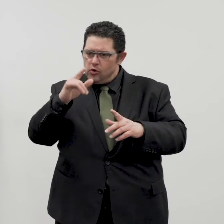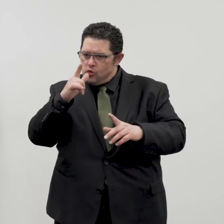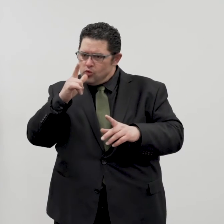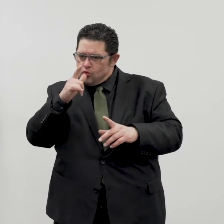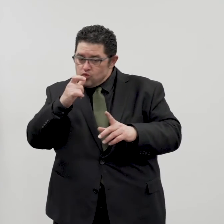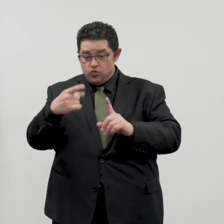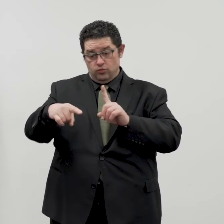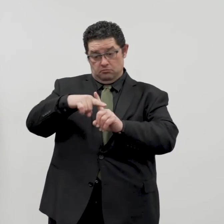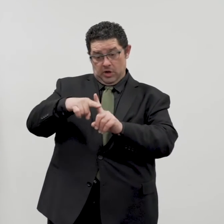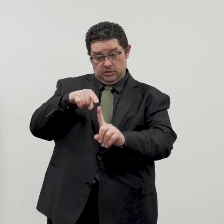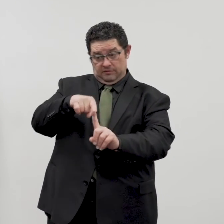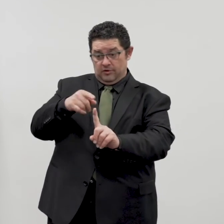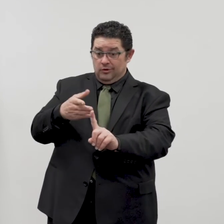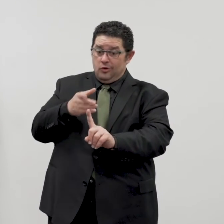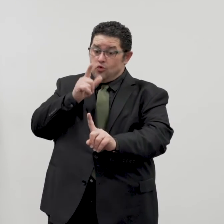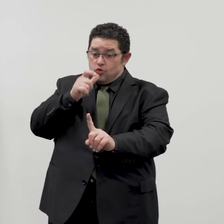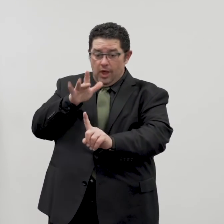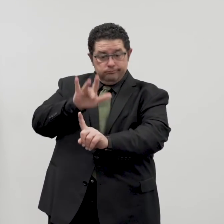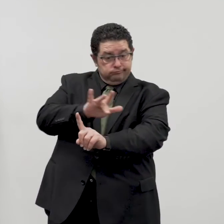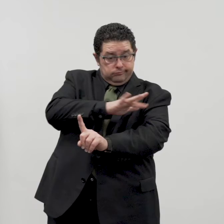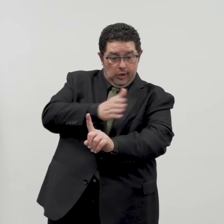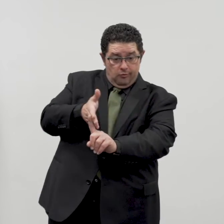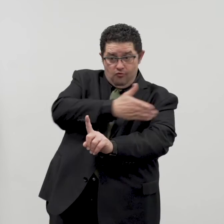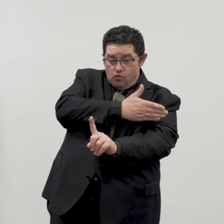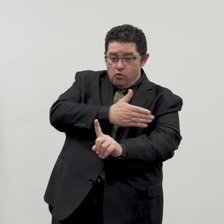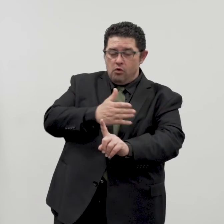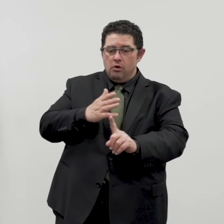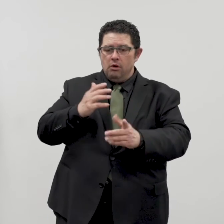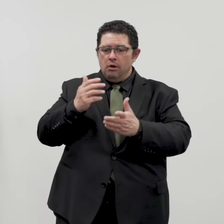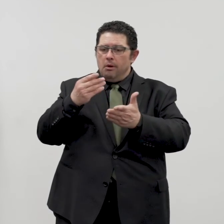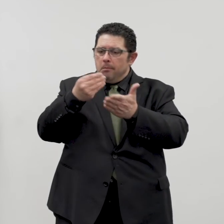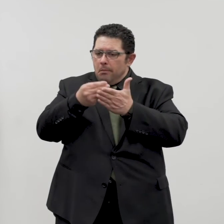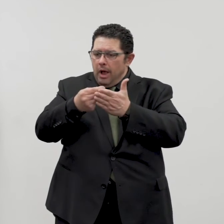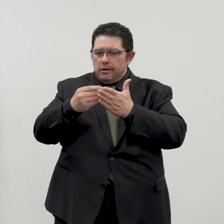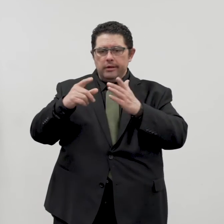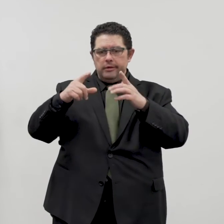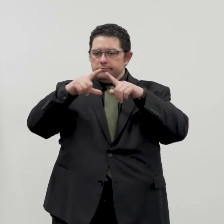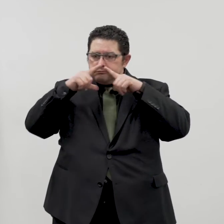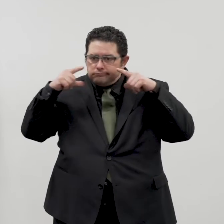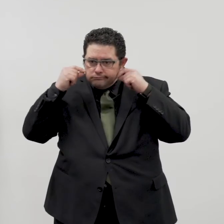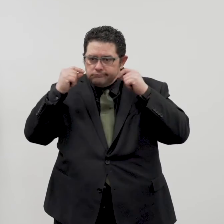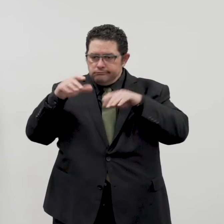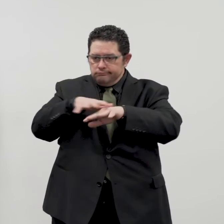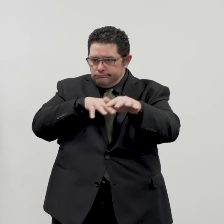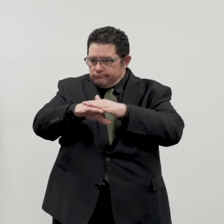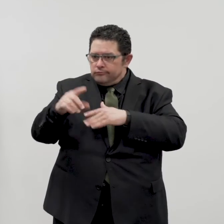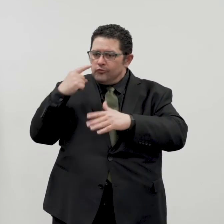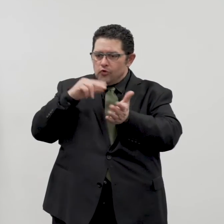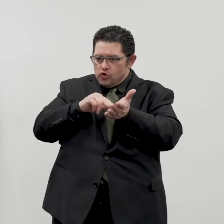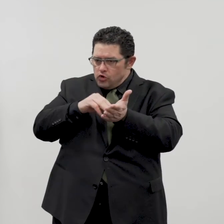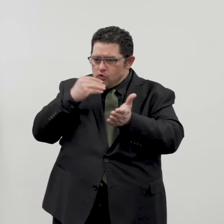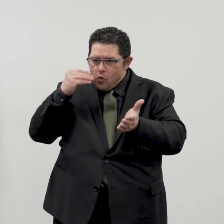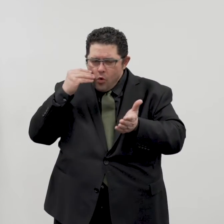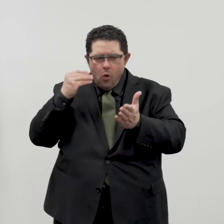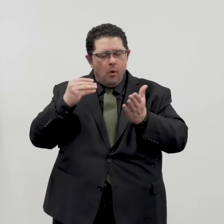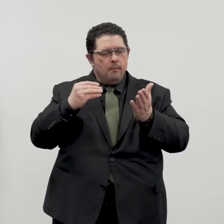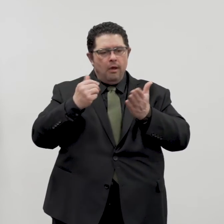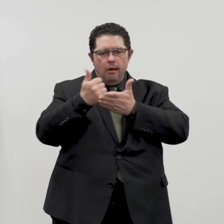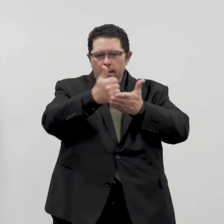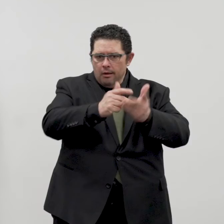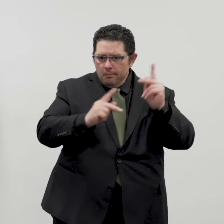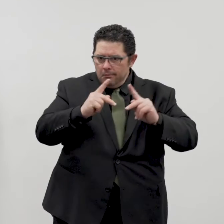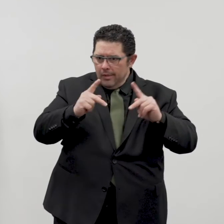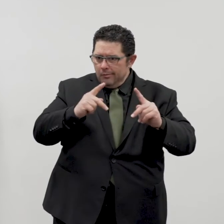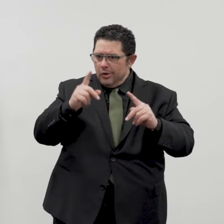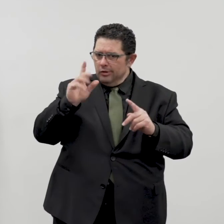to buy PPE, help our first responders, help our nursing homes. There's lots of ways, the humanitarian relief, there's lots of ways to put this